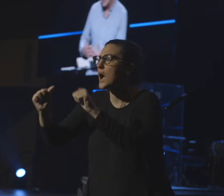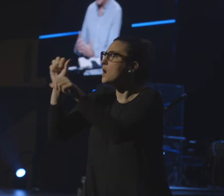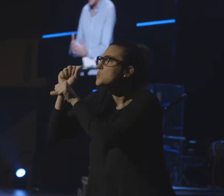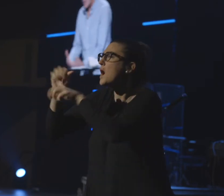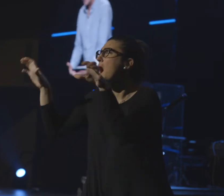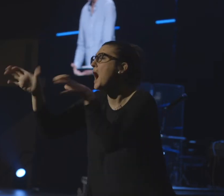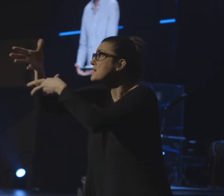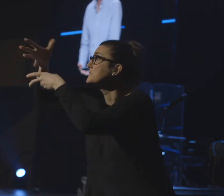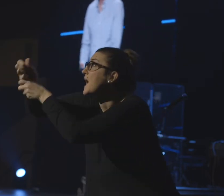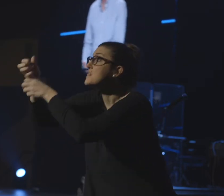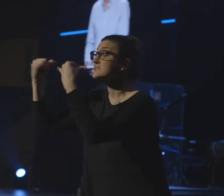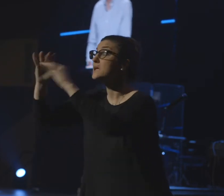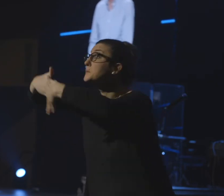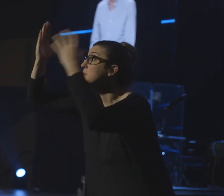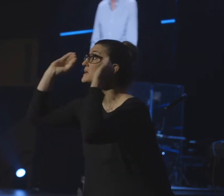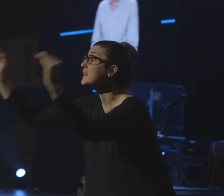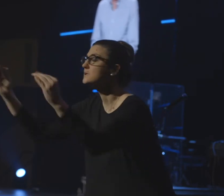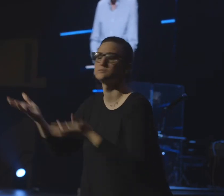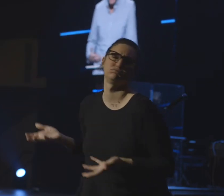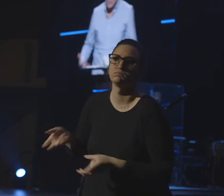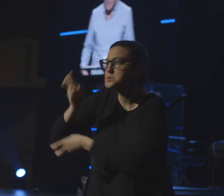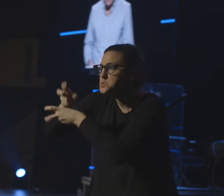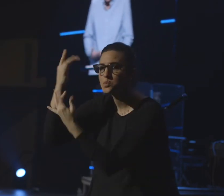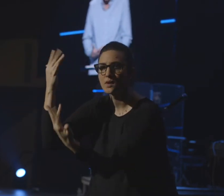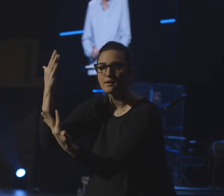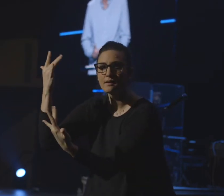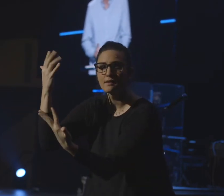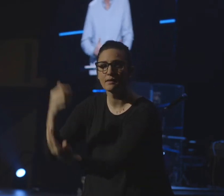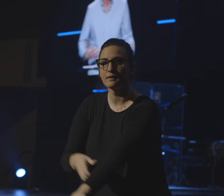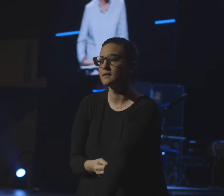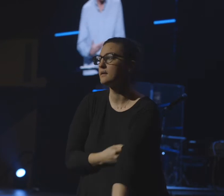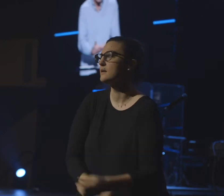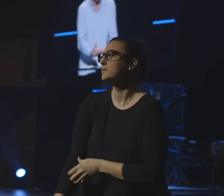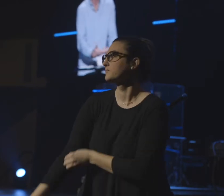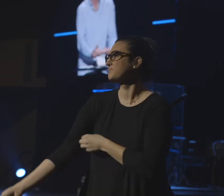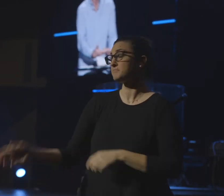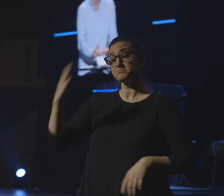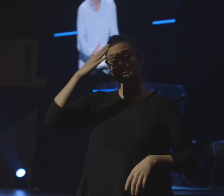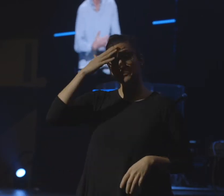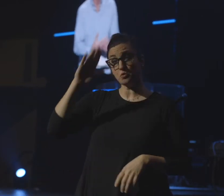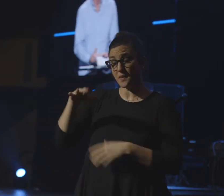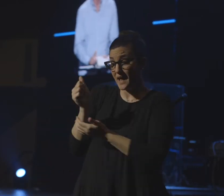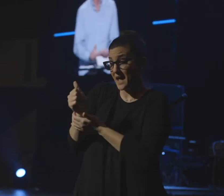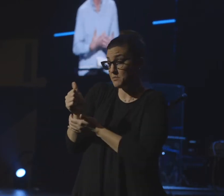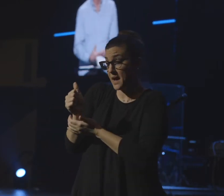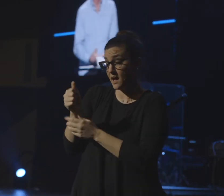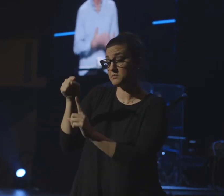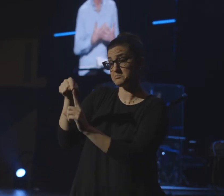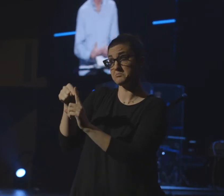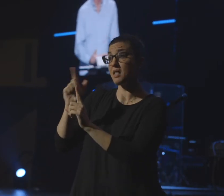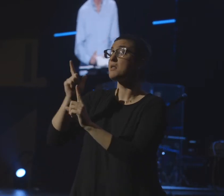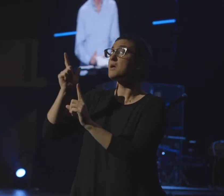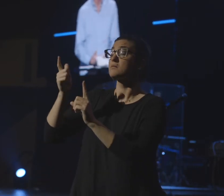behind. They came into the promised land. And many great things happened. Abraham became, even here before he had a child, a very